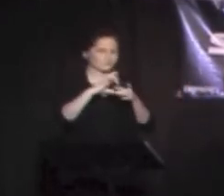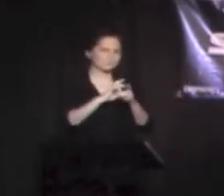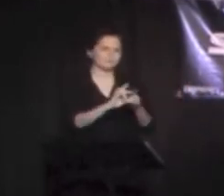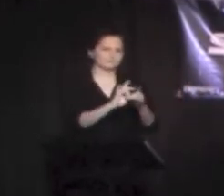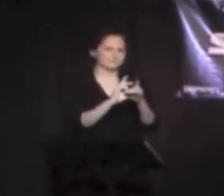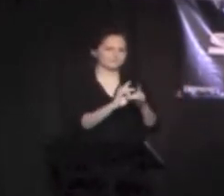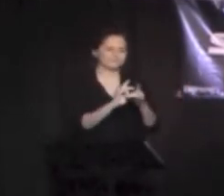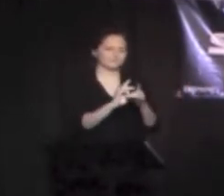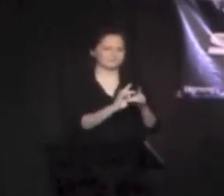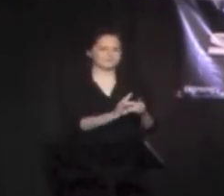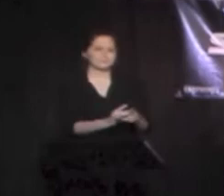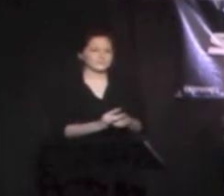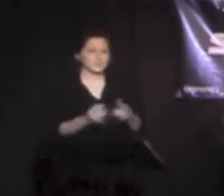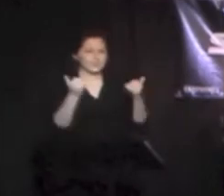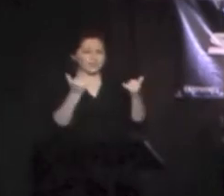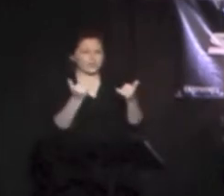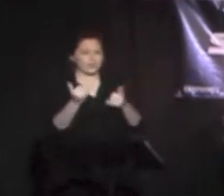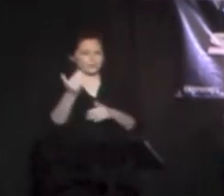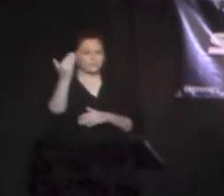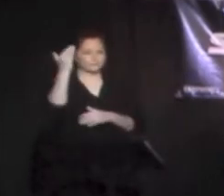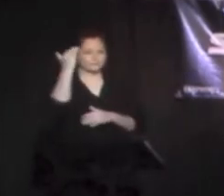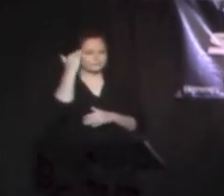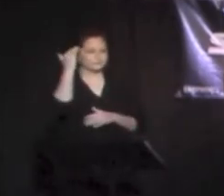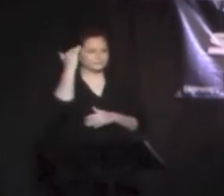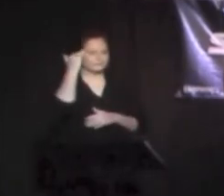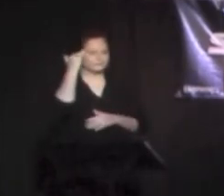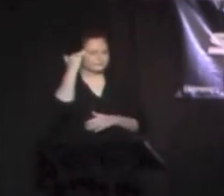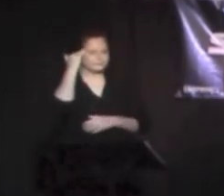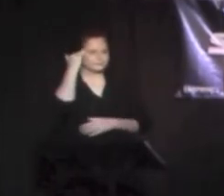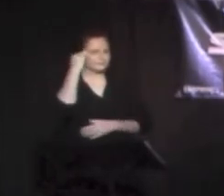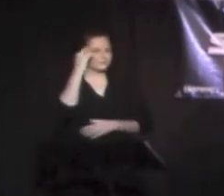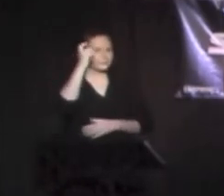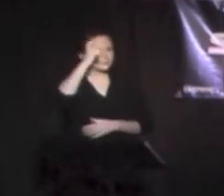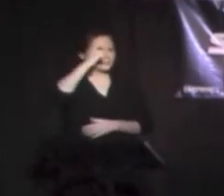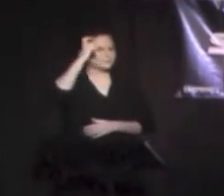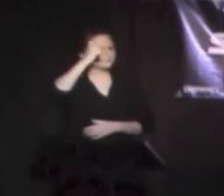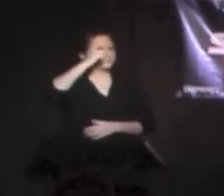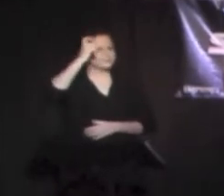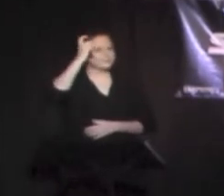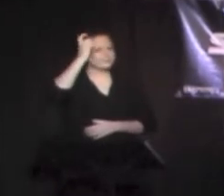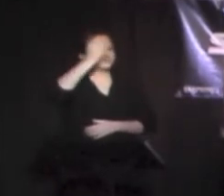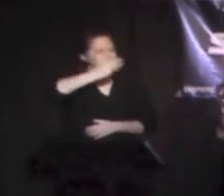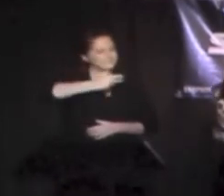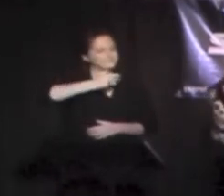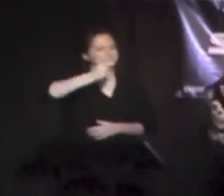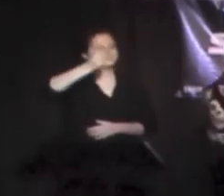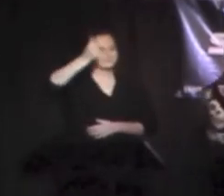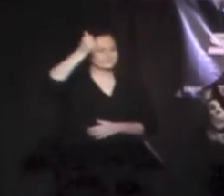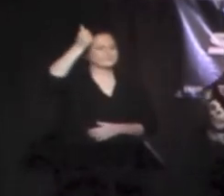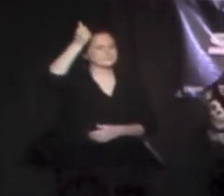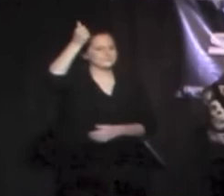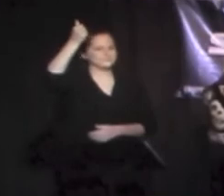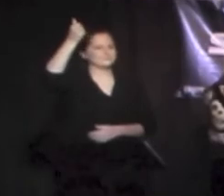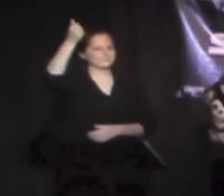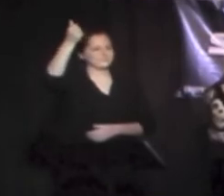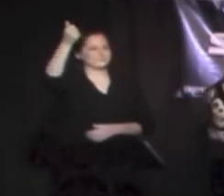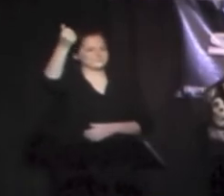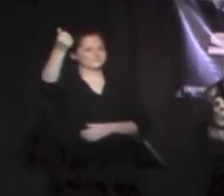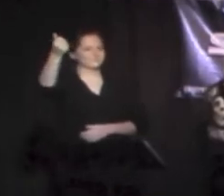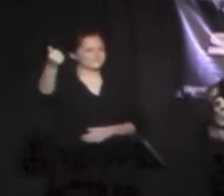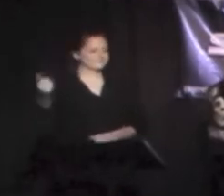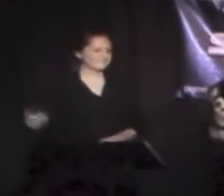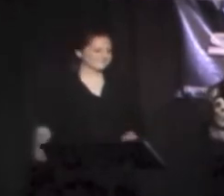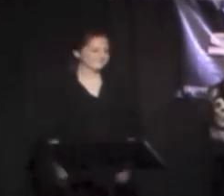thing, woe is for sure Through this relationship will I have grown